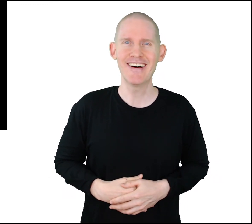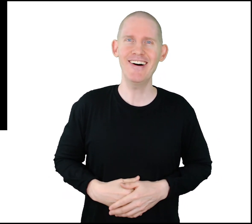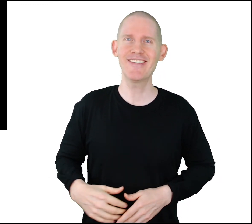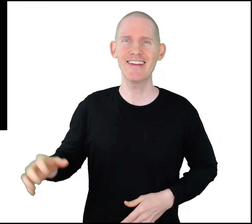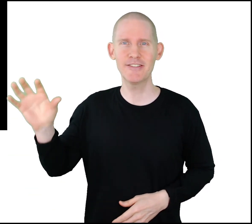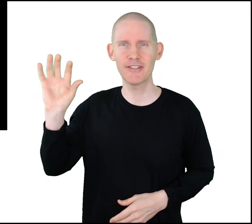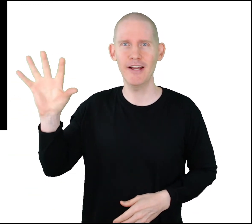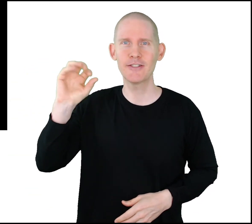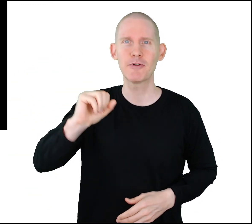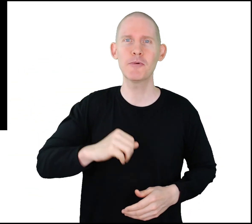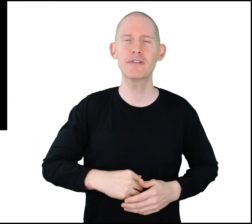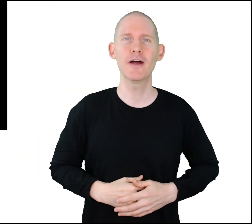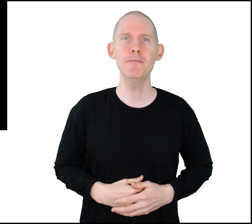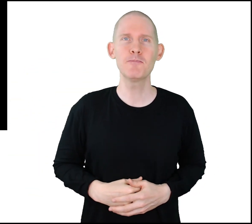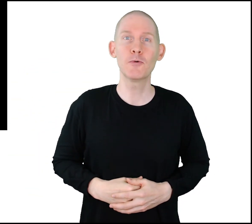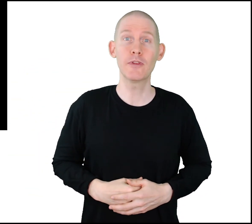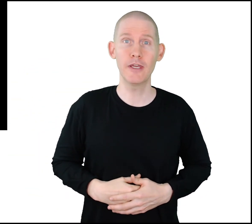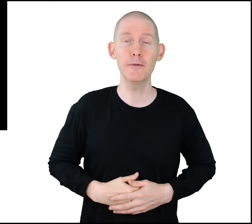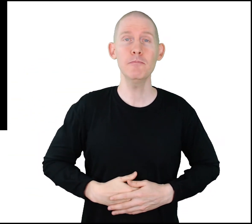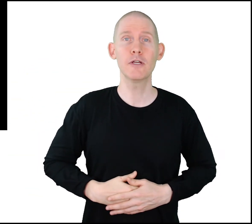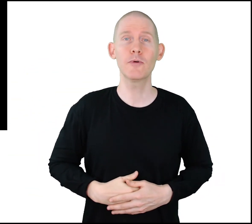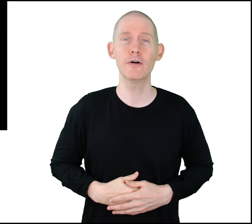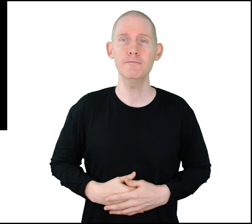All right, let's sign this one more time with Kim. Here we go.